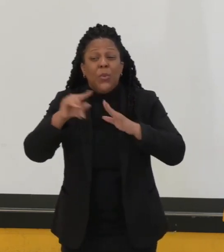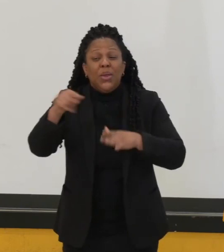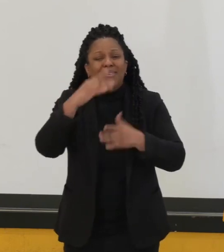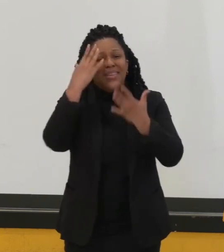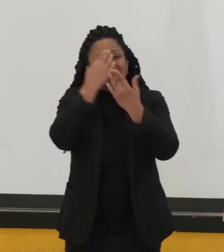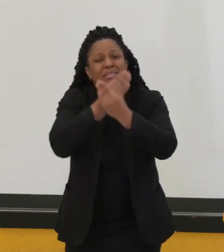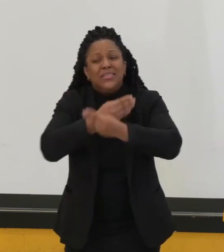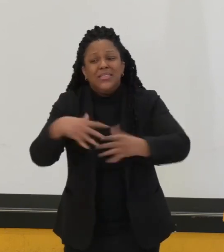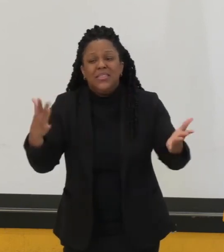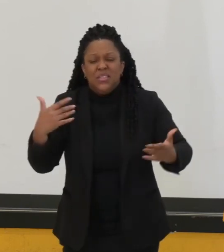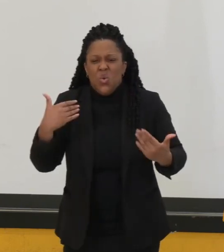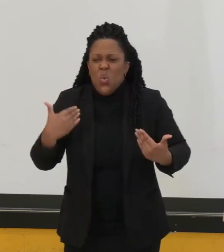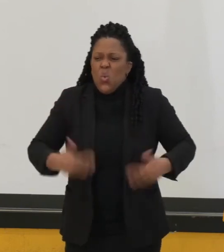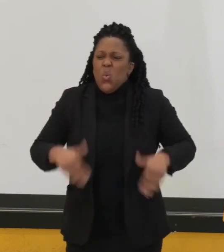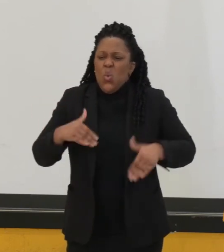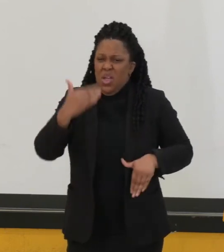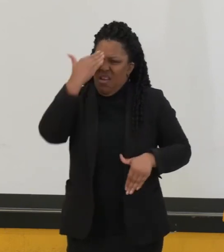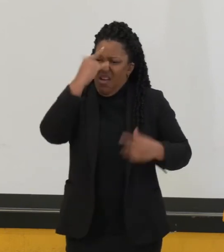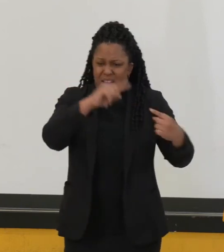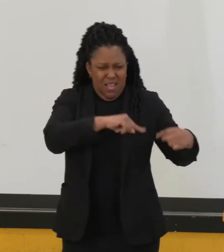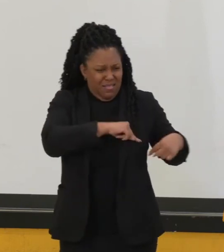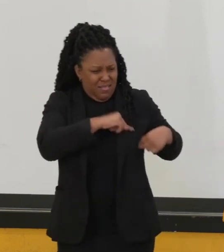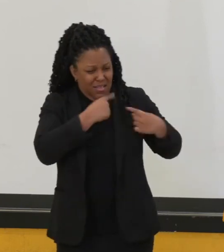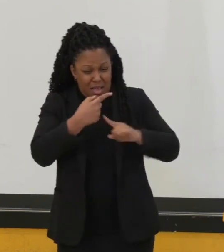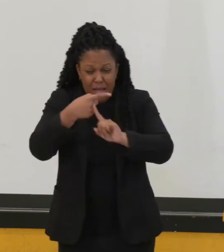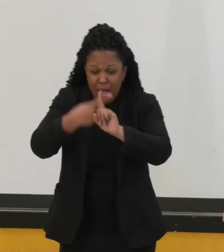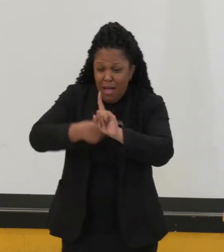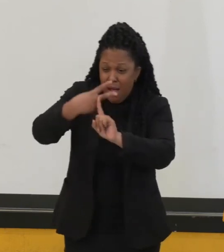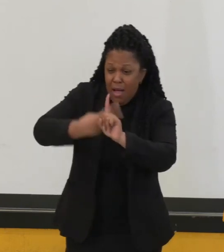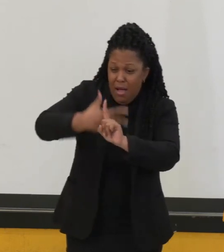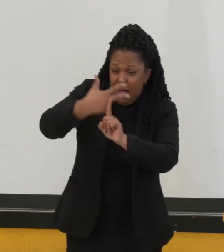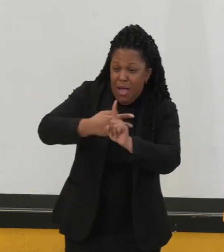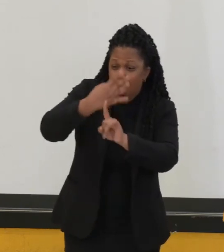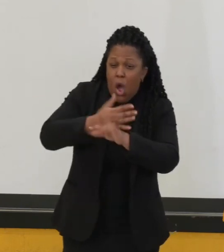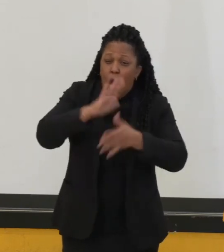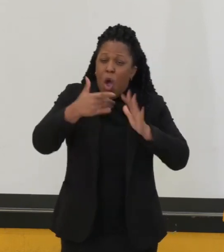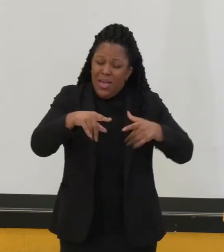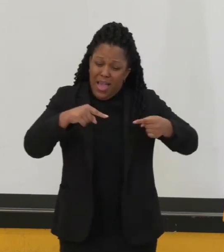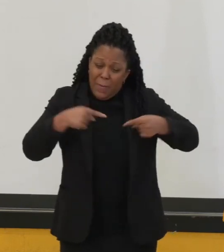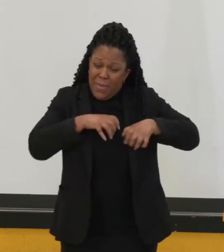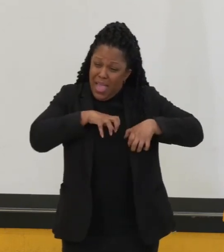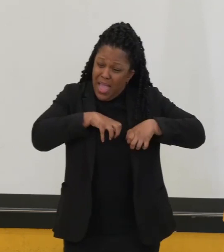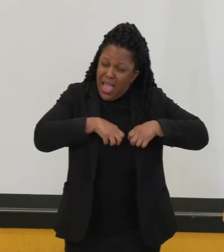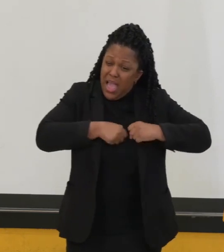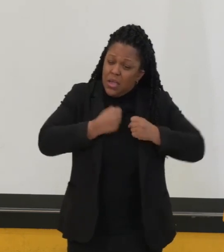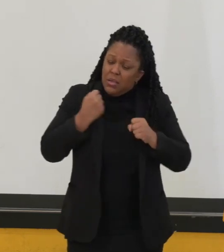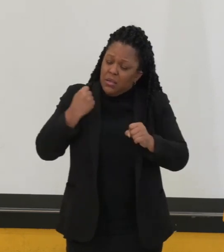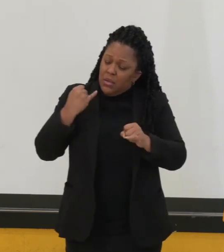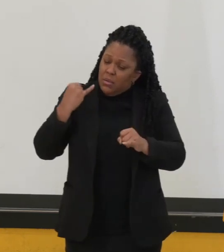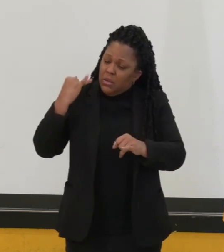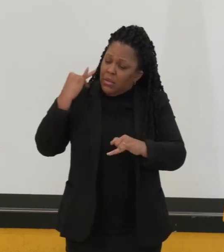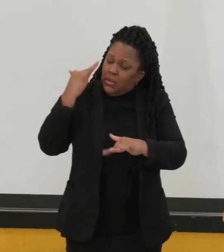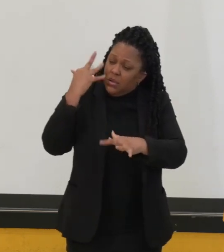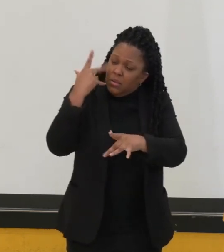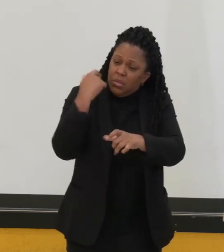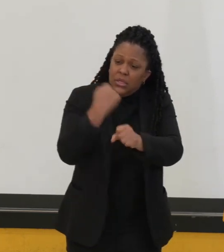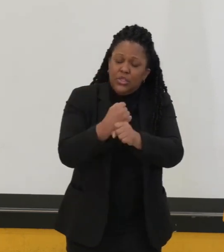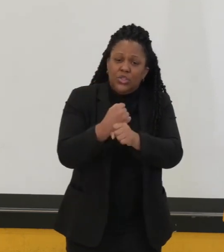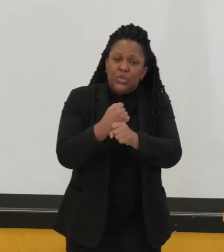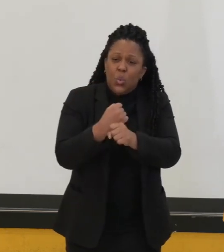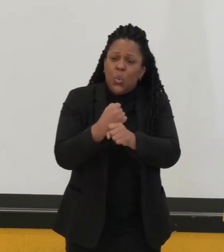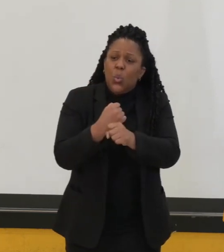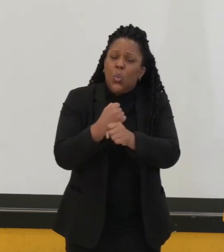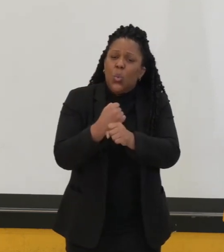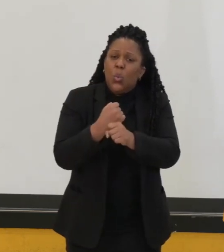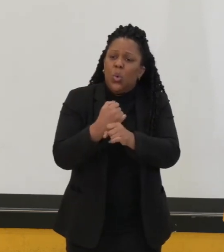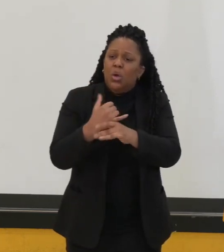torrential floodgate of all of the pain that have been felt in many cases for hundreds and hundreds of years. And there's no playbook